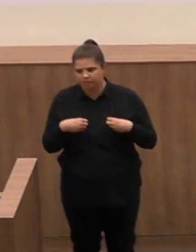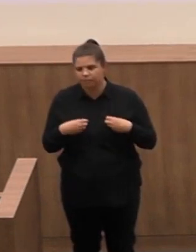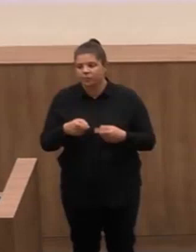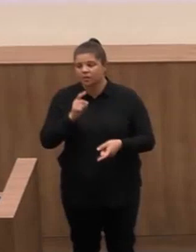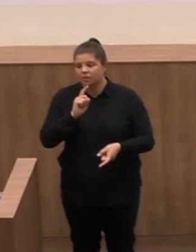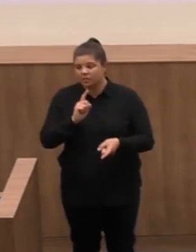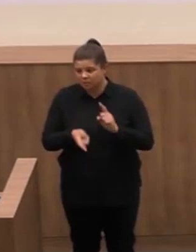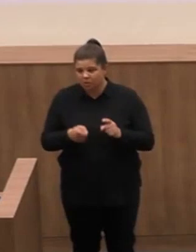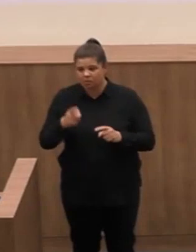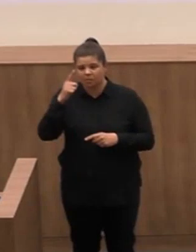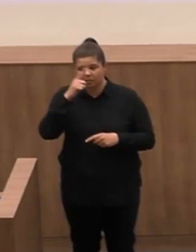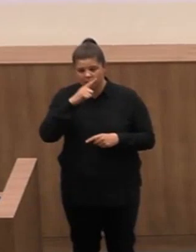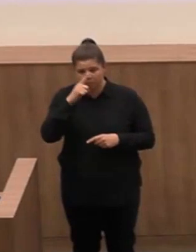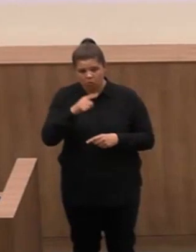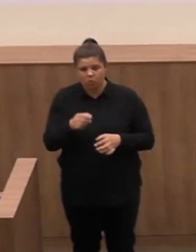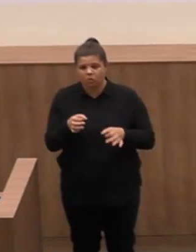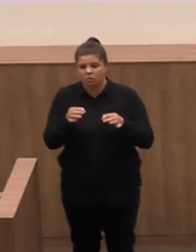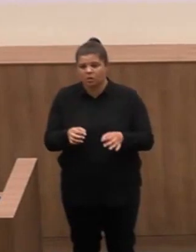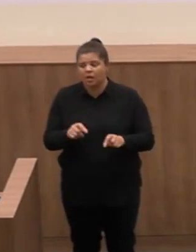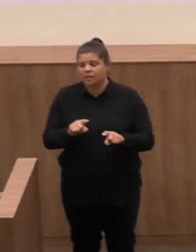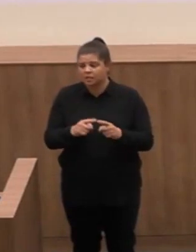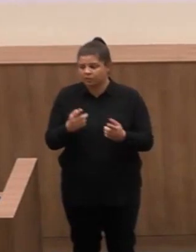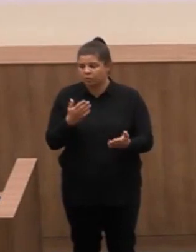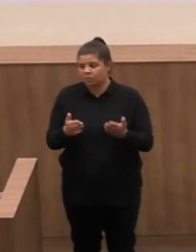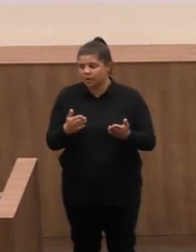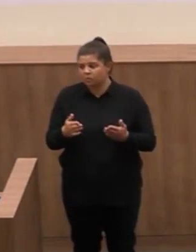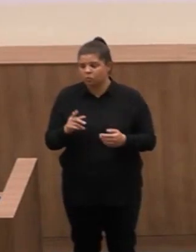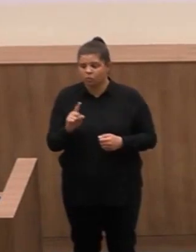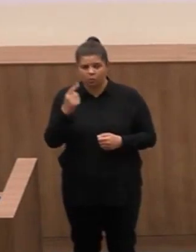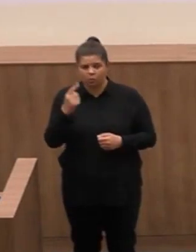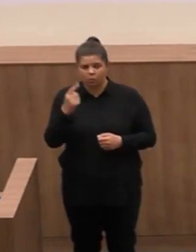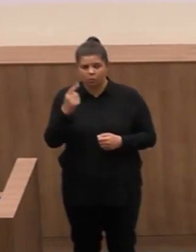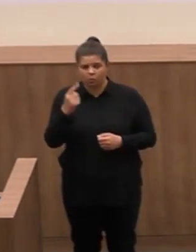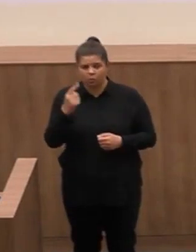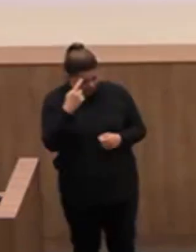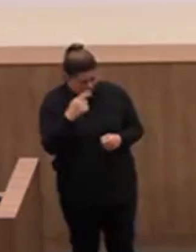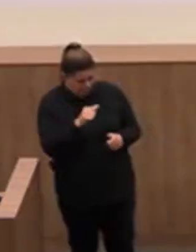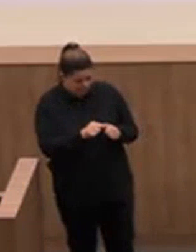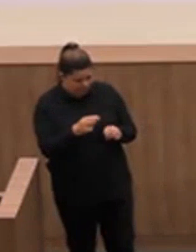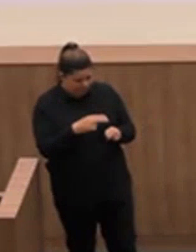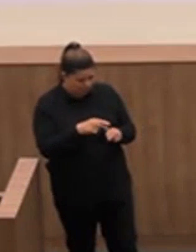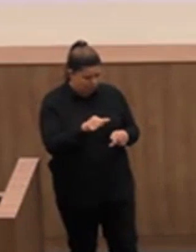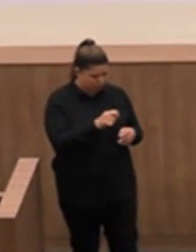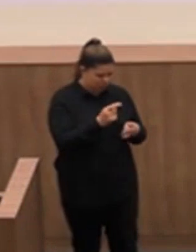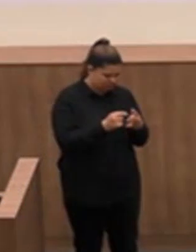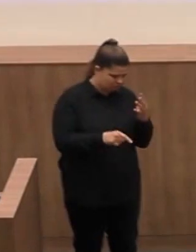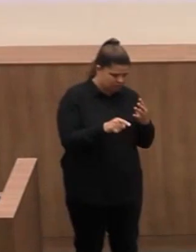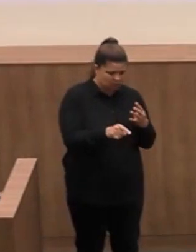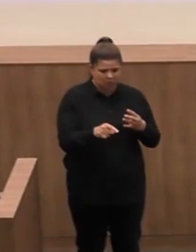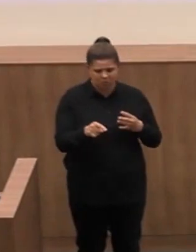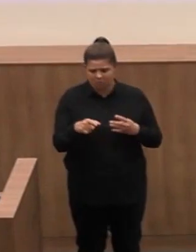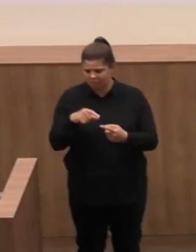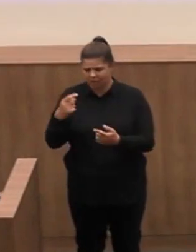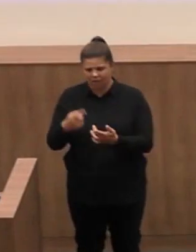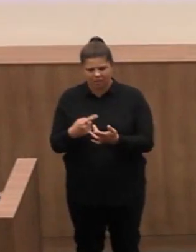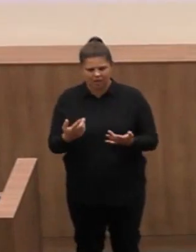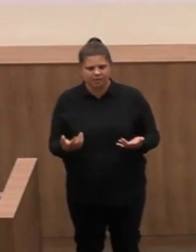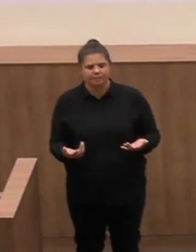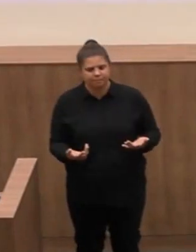make different decisions to what we think is, you know, best practice or best for the person. So I think that's still a really